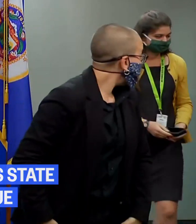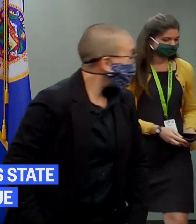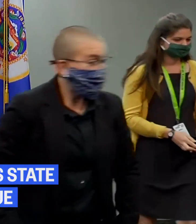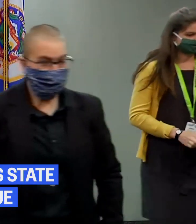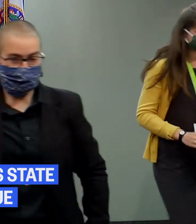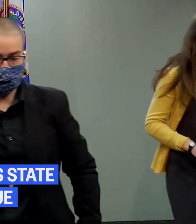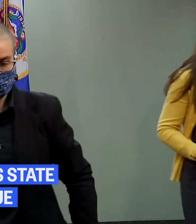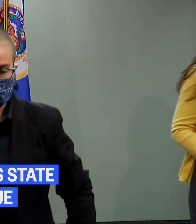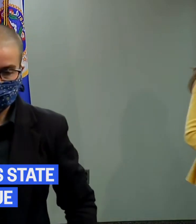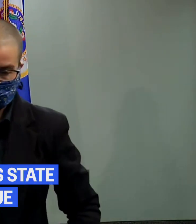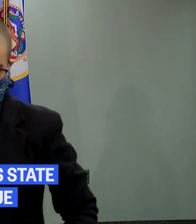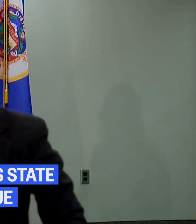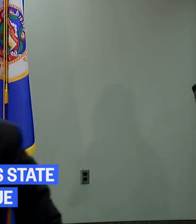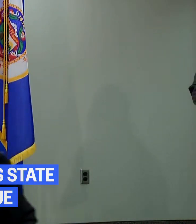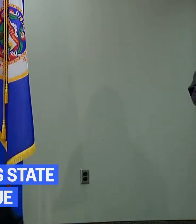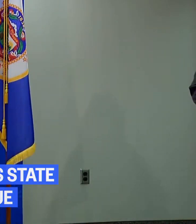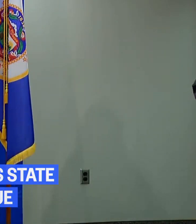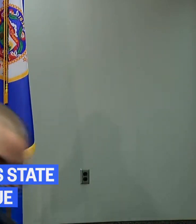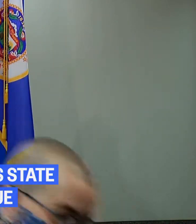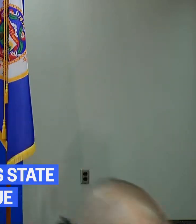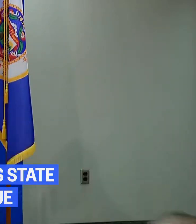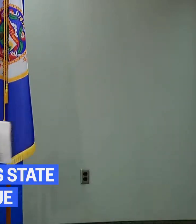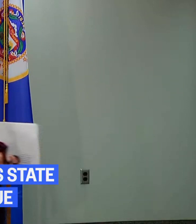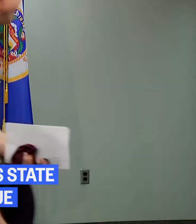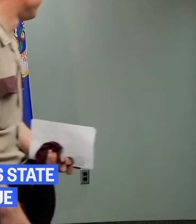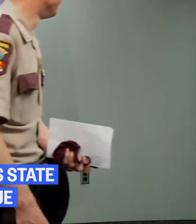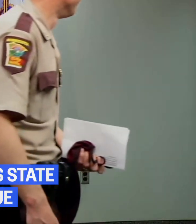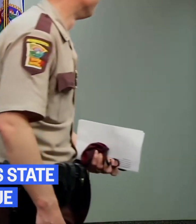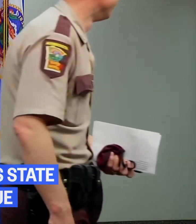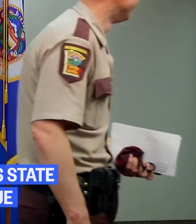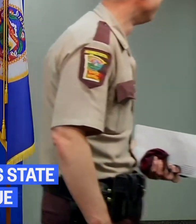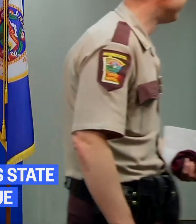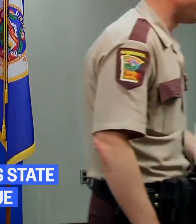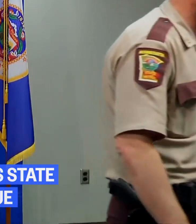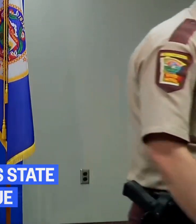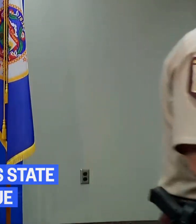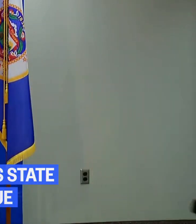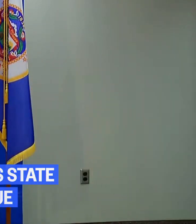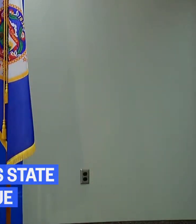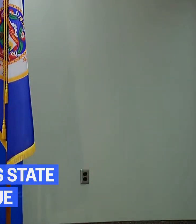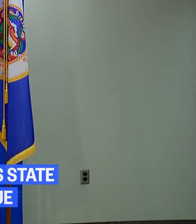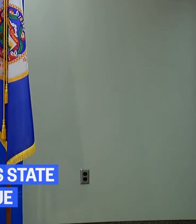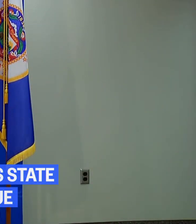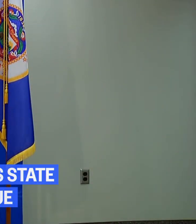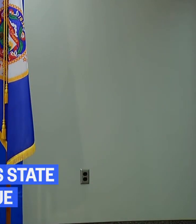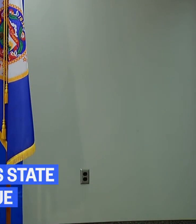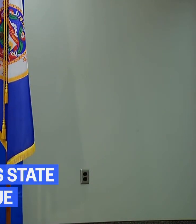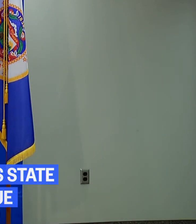I know.